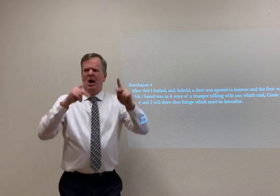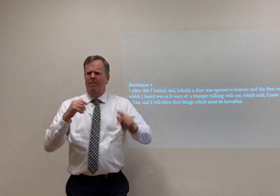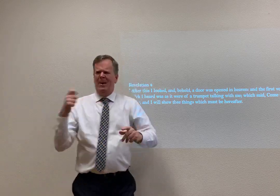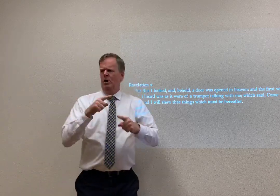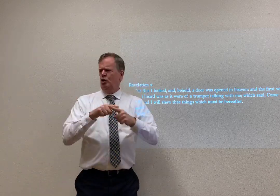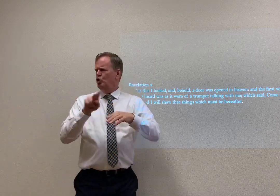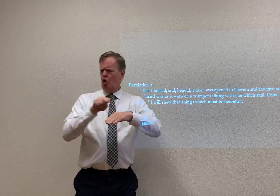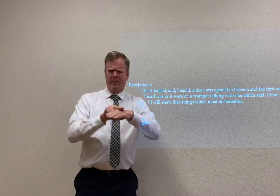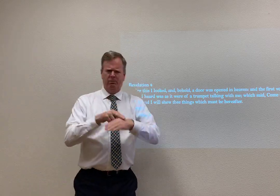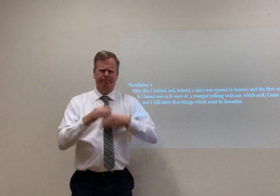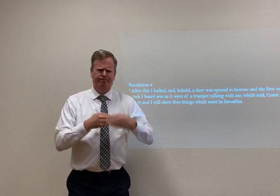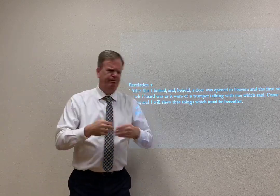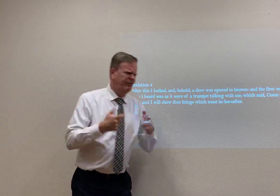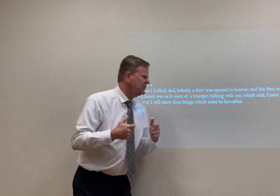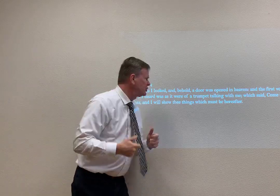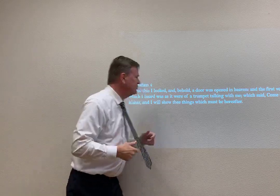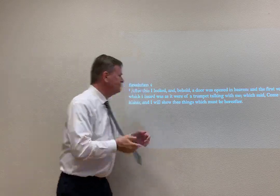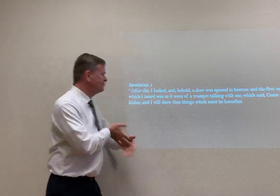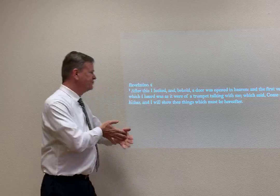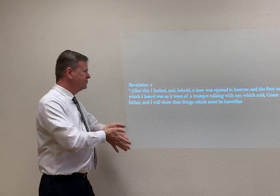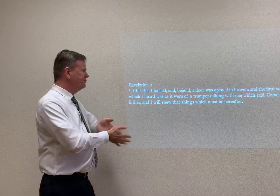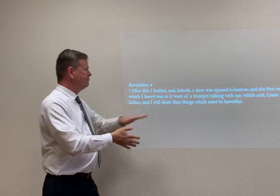Right. Okay, let me go back to my lesson.